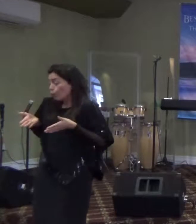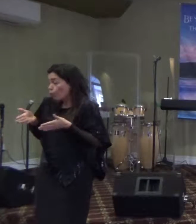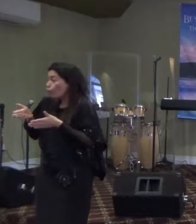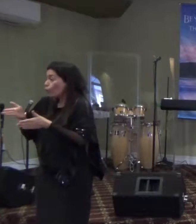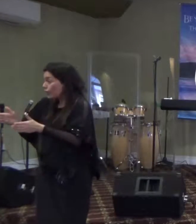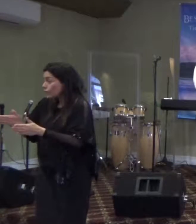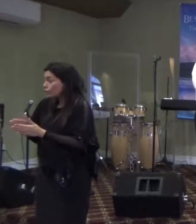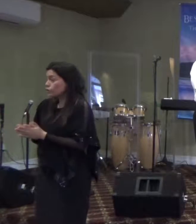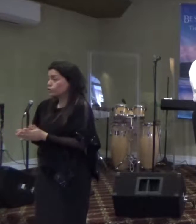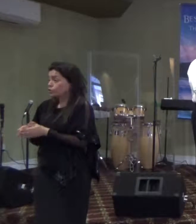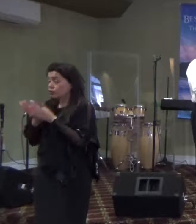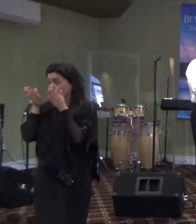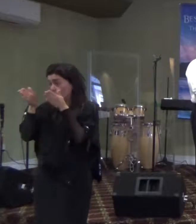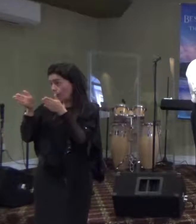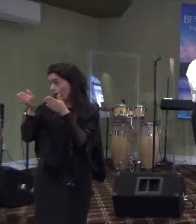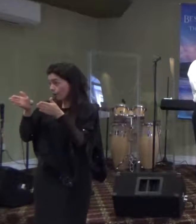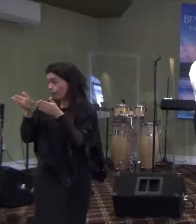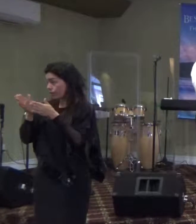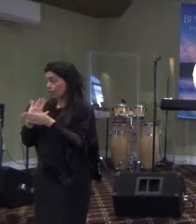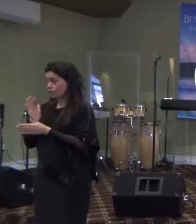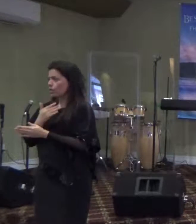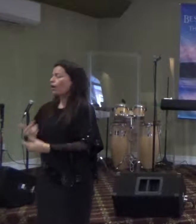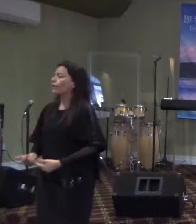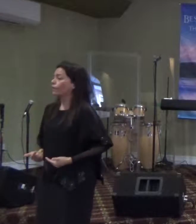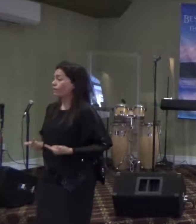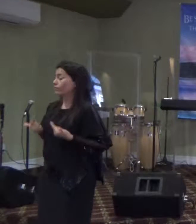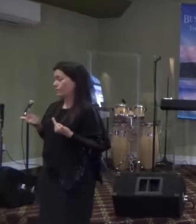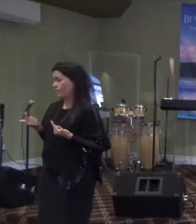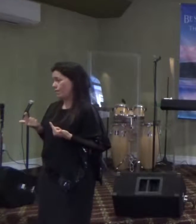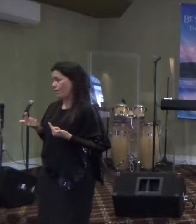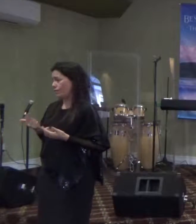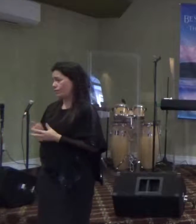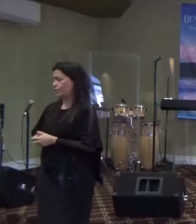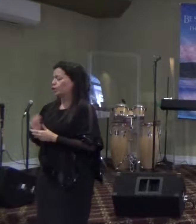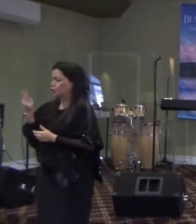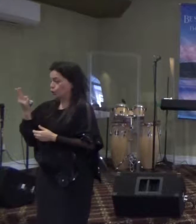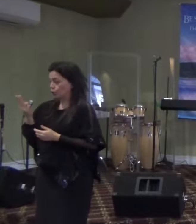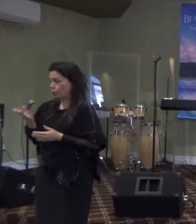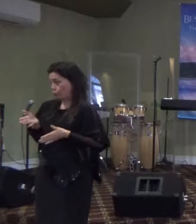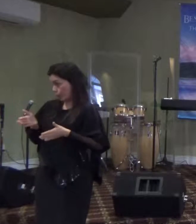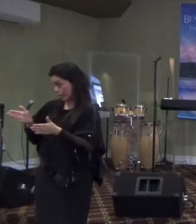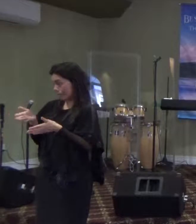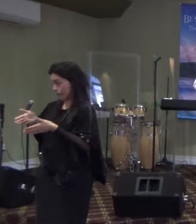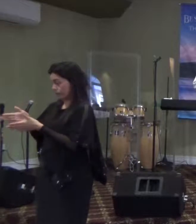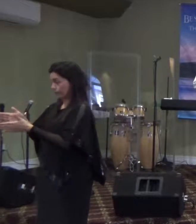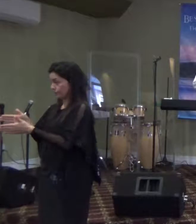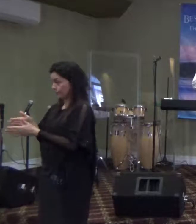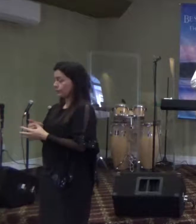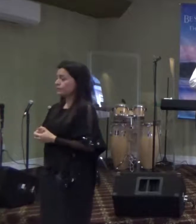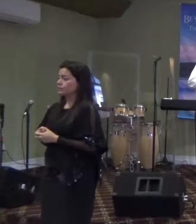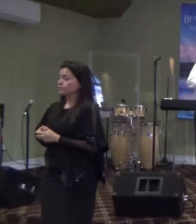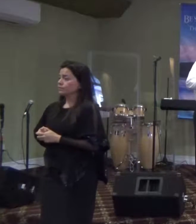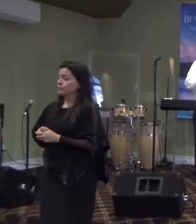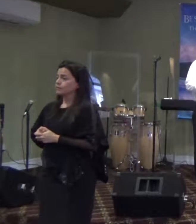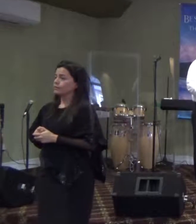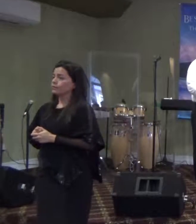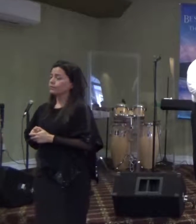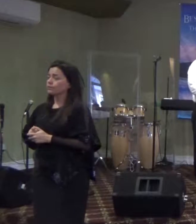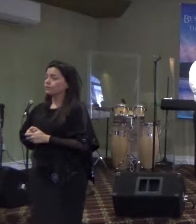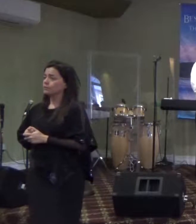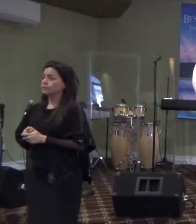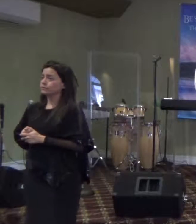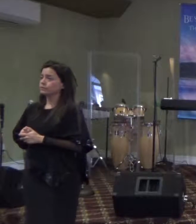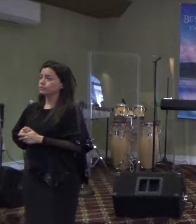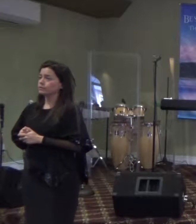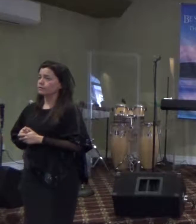enfocar only 2 ways to focus nuestra existencia our existence en esta tierra. on this earth. Desde una